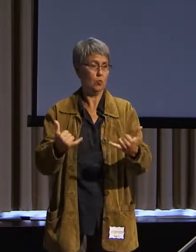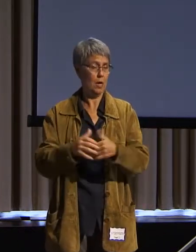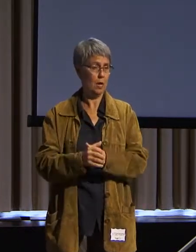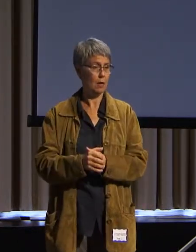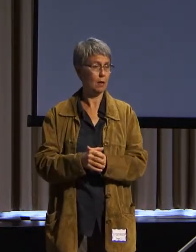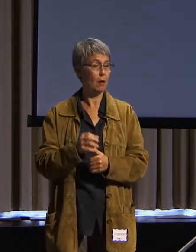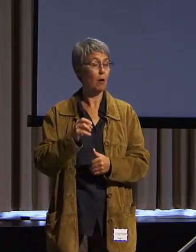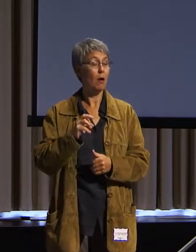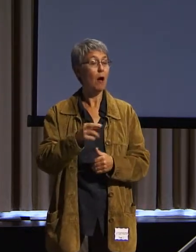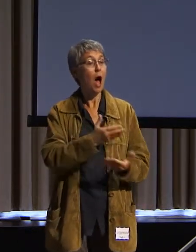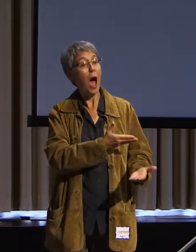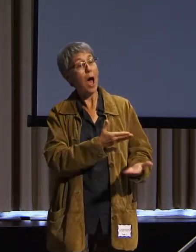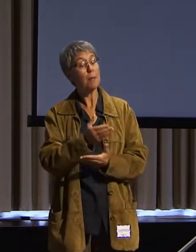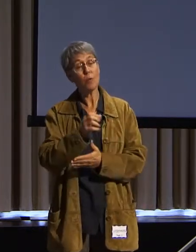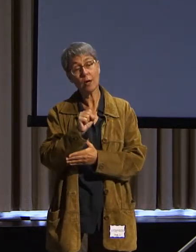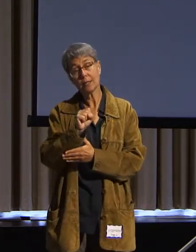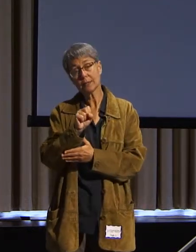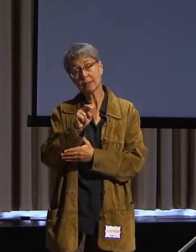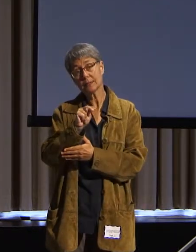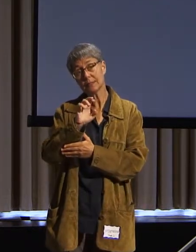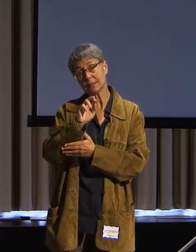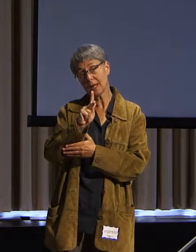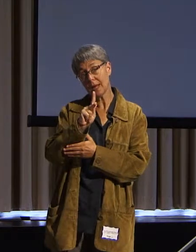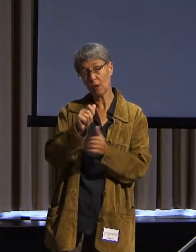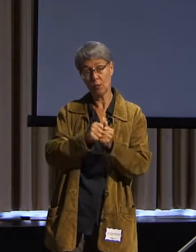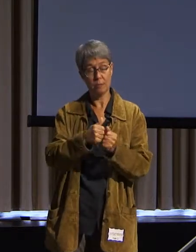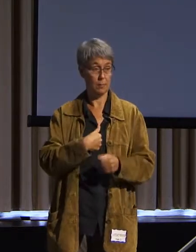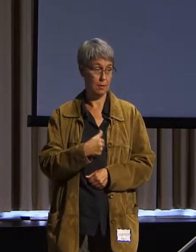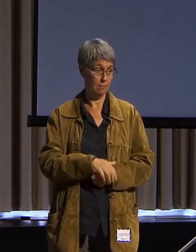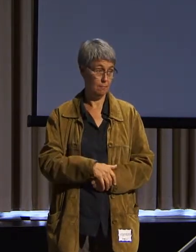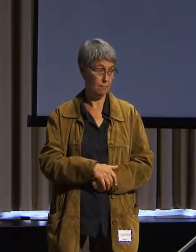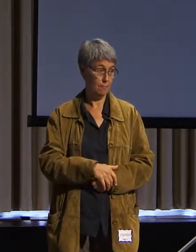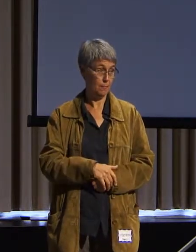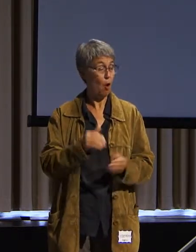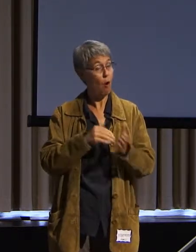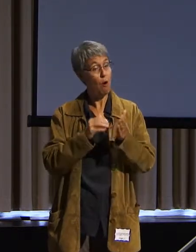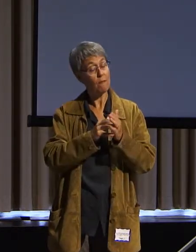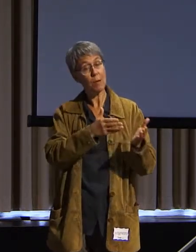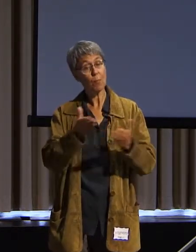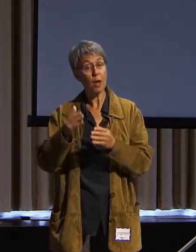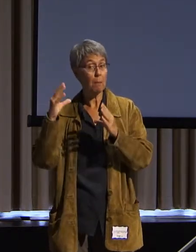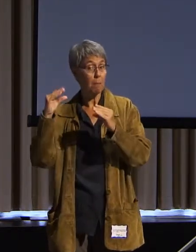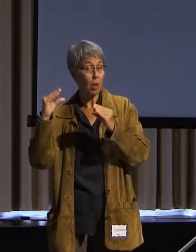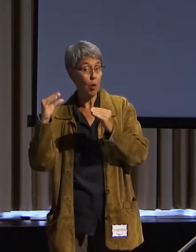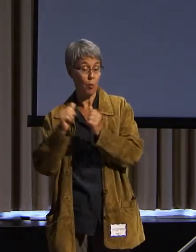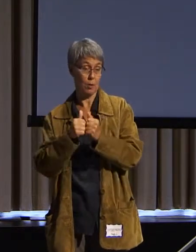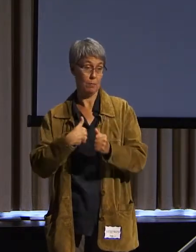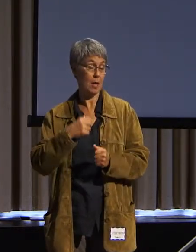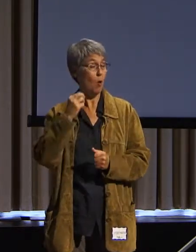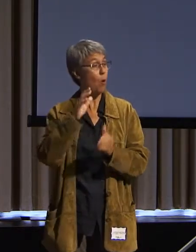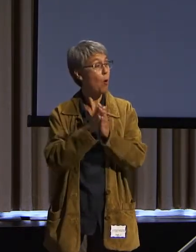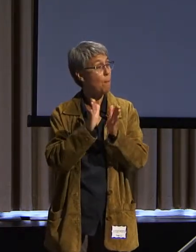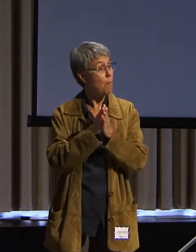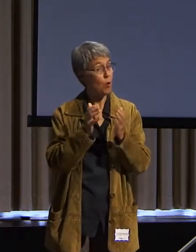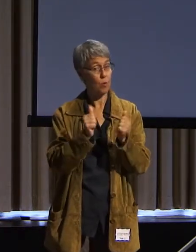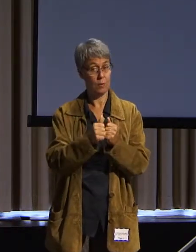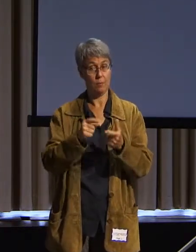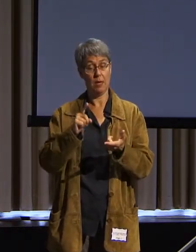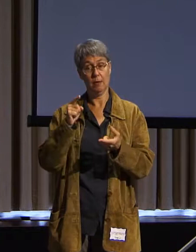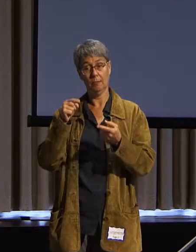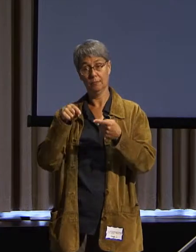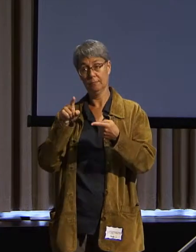go. If I were gentle with myself, I'd bring a pillow and a book with me to the waiting room. If I were gentle with myself, I'd